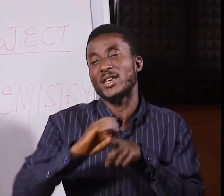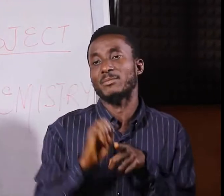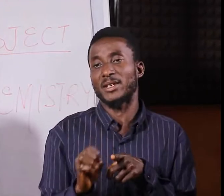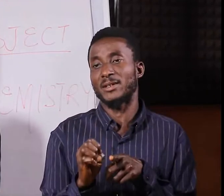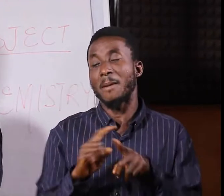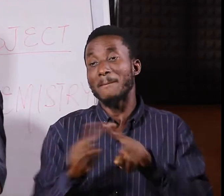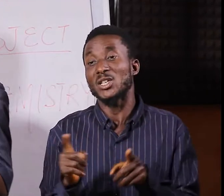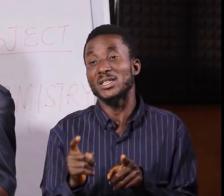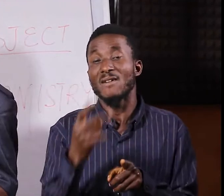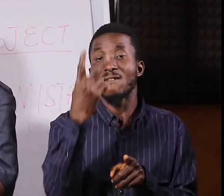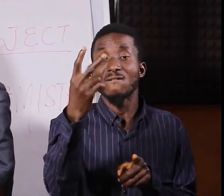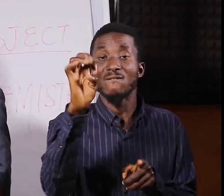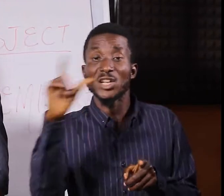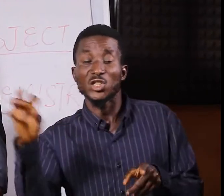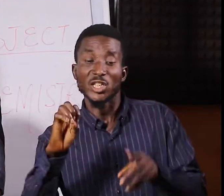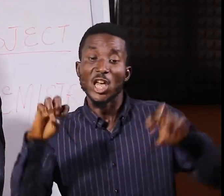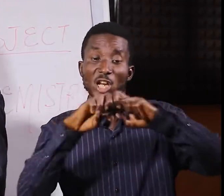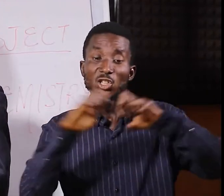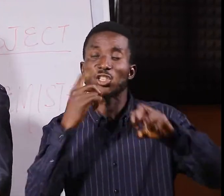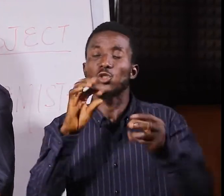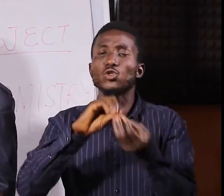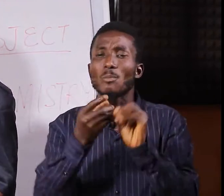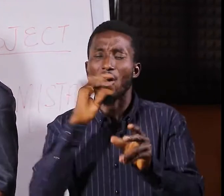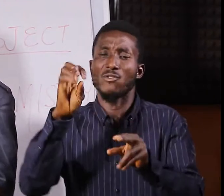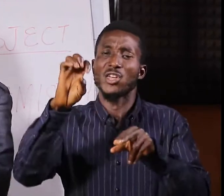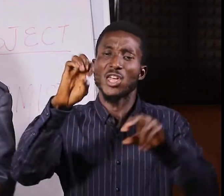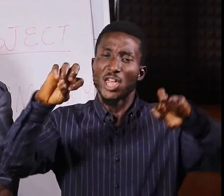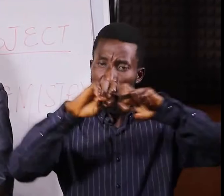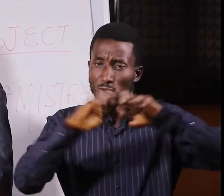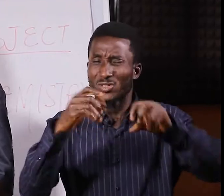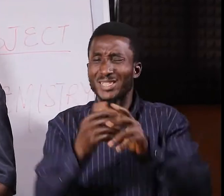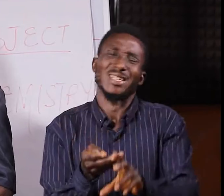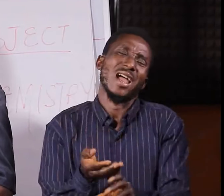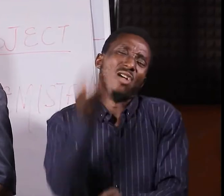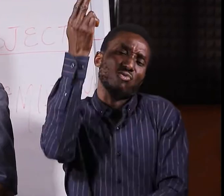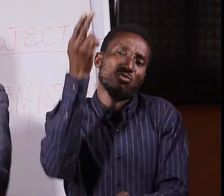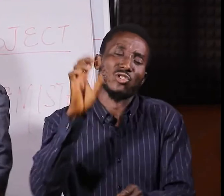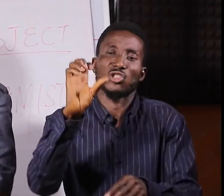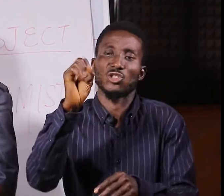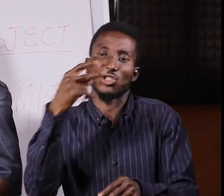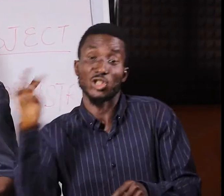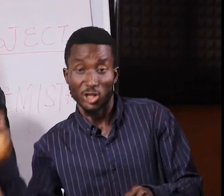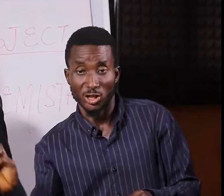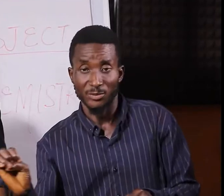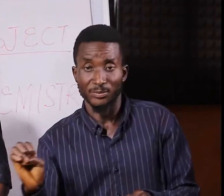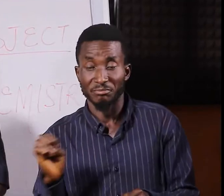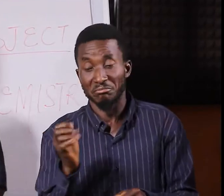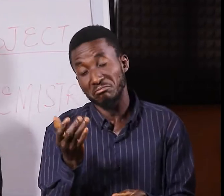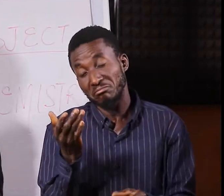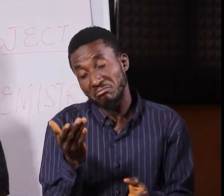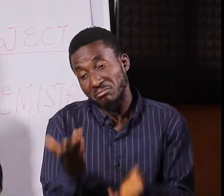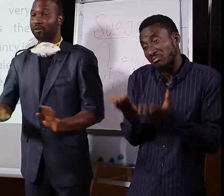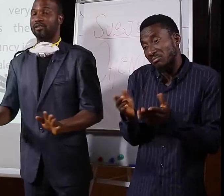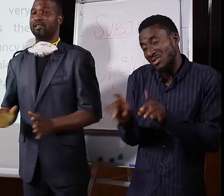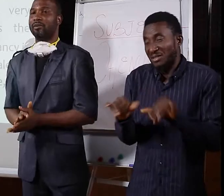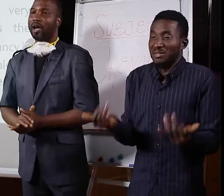element. But why valence electron is the number of electrons in the outermost shell. In some cases, they might be the same. In